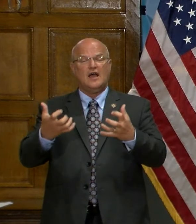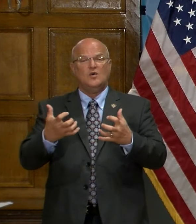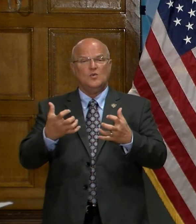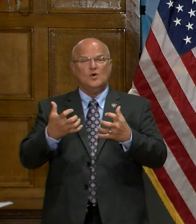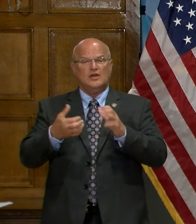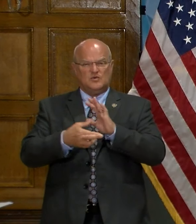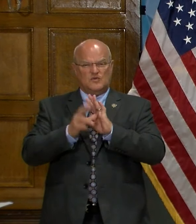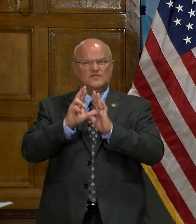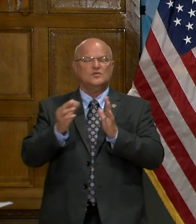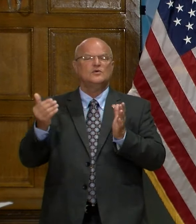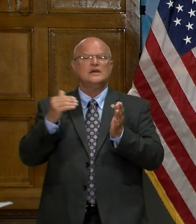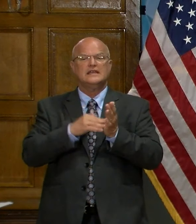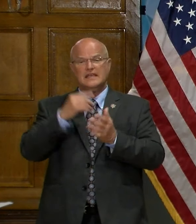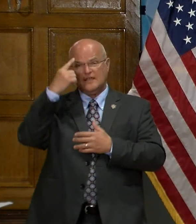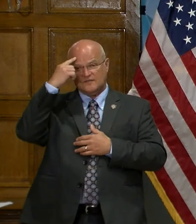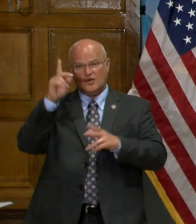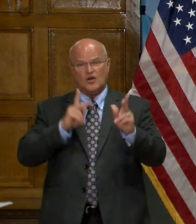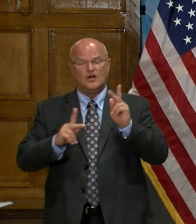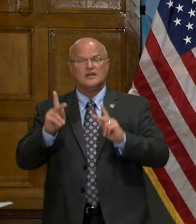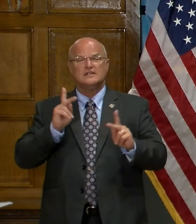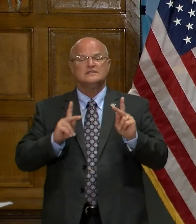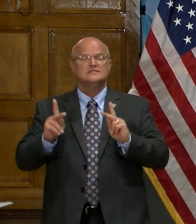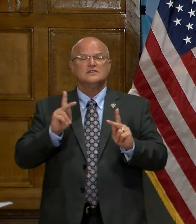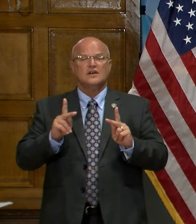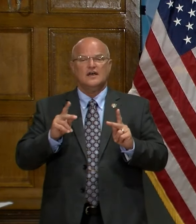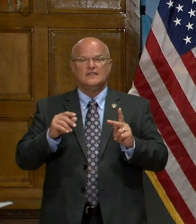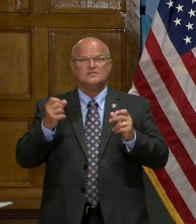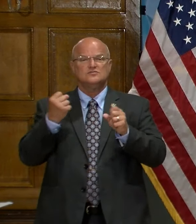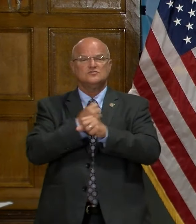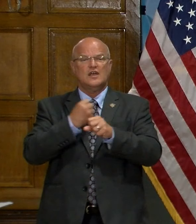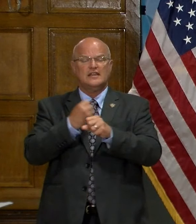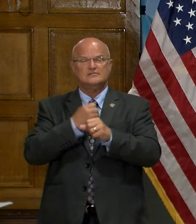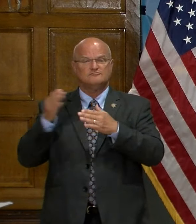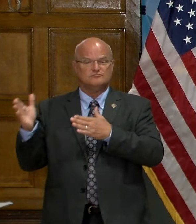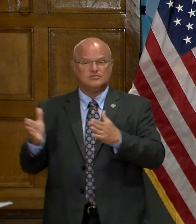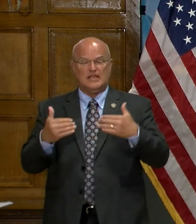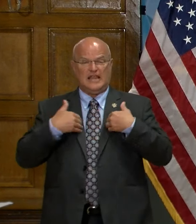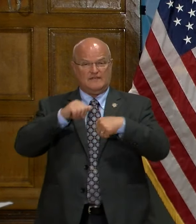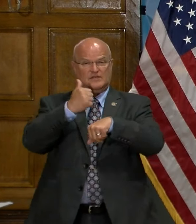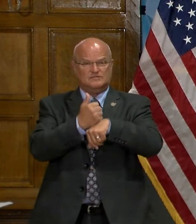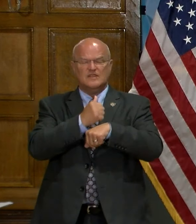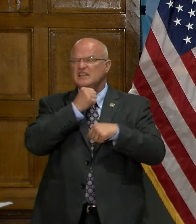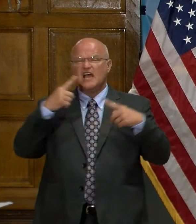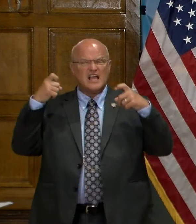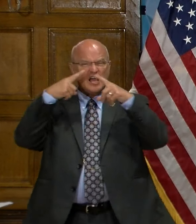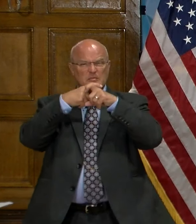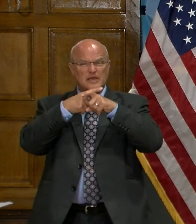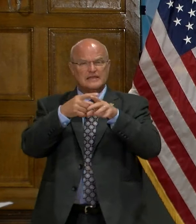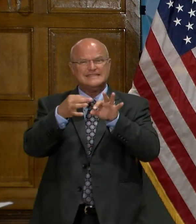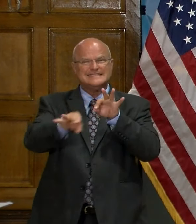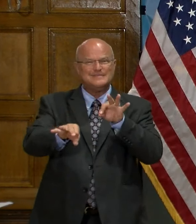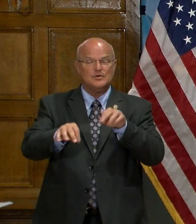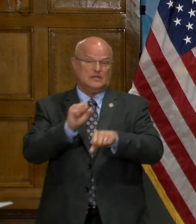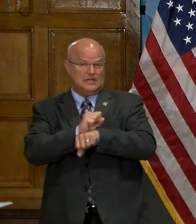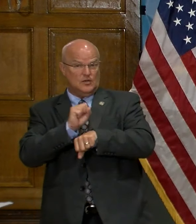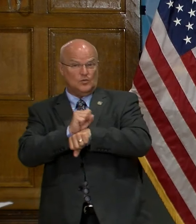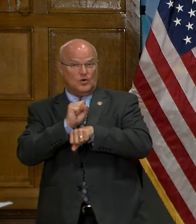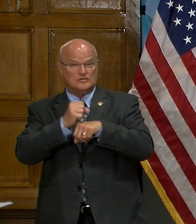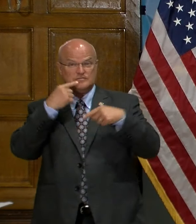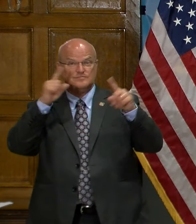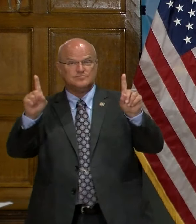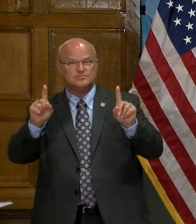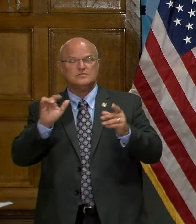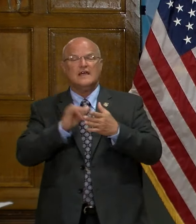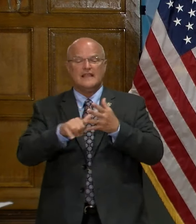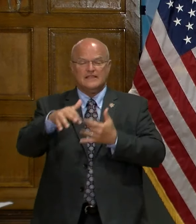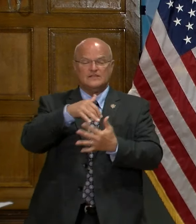just sort of review again for Arkansas the strategy that we have in place. It's not complicated, it's simple, but it works. And